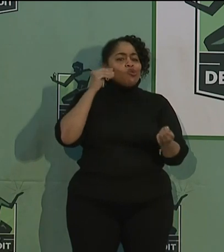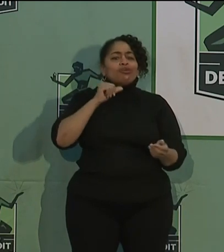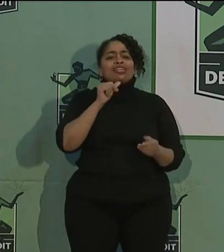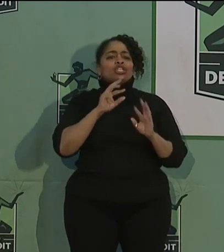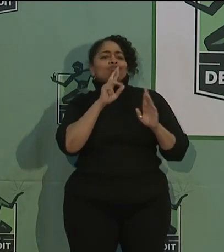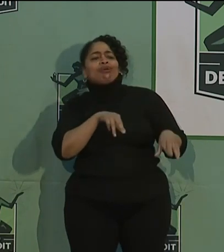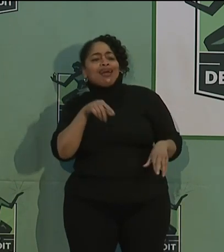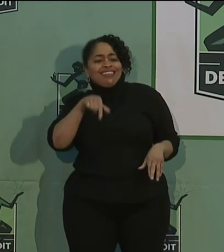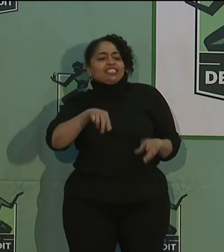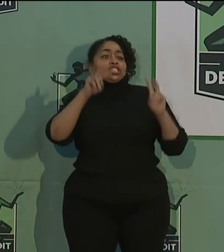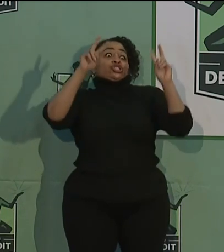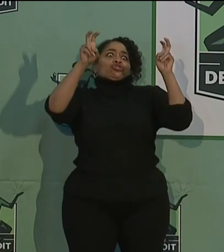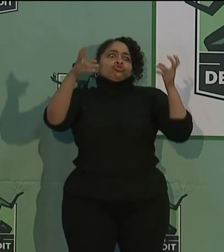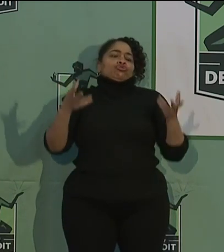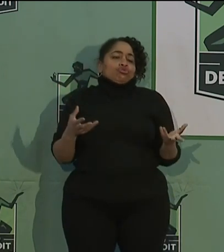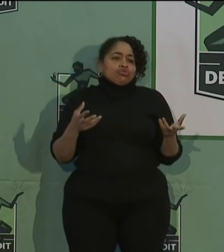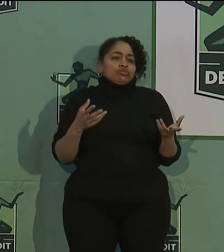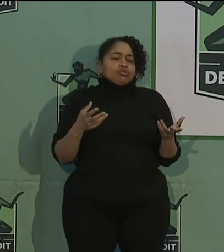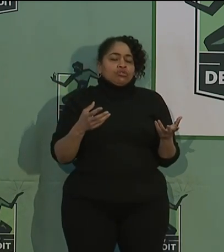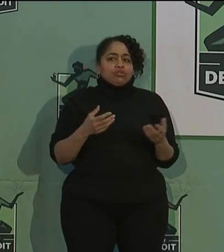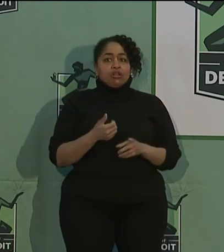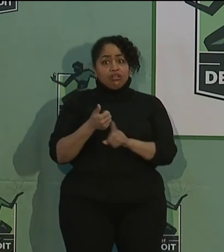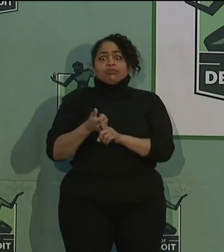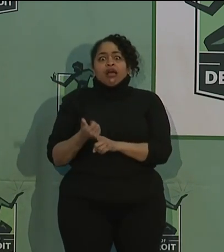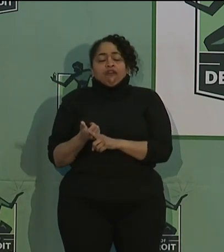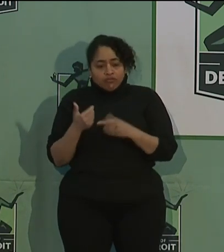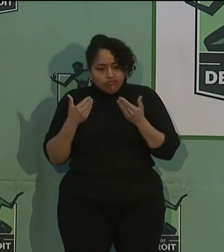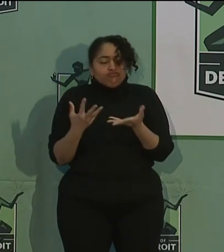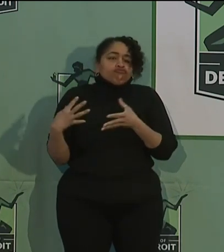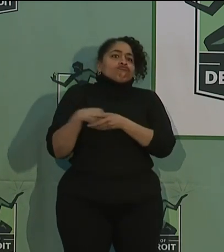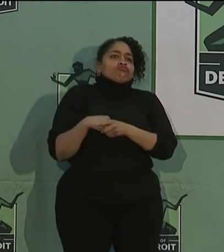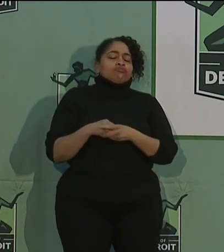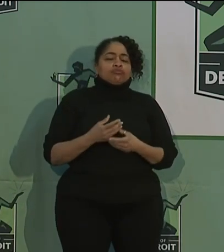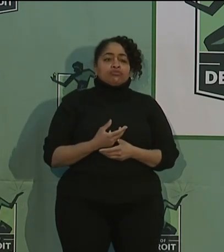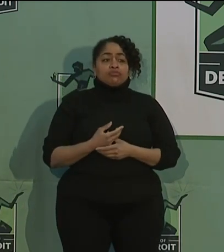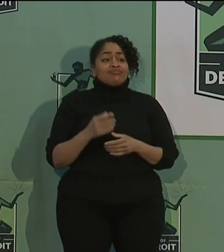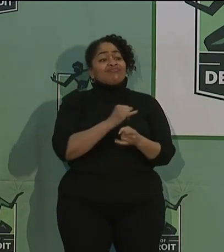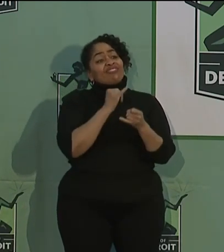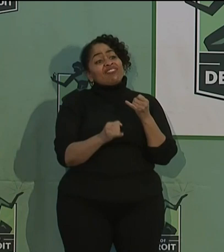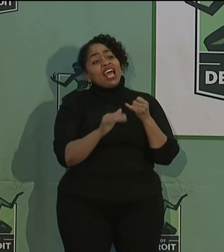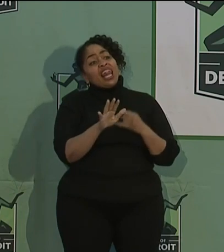to this issue directly. And finally,